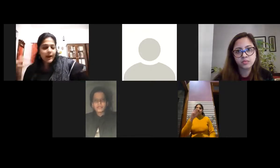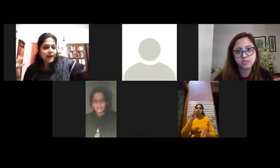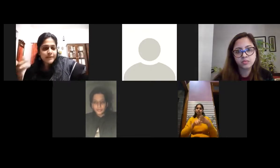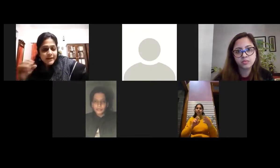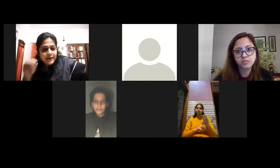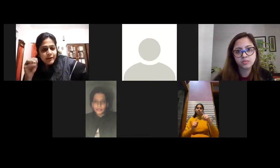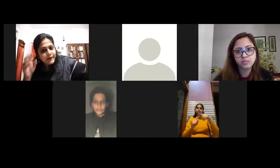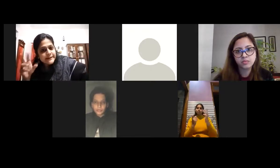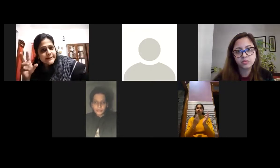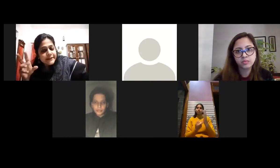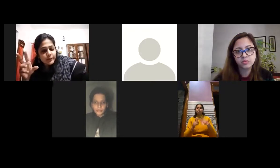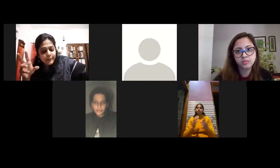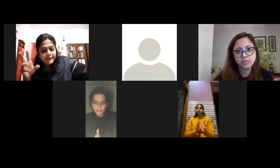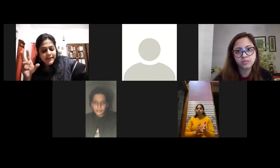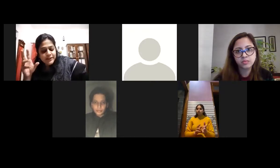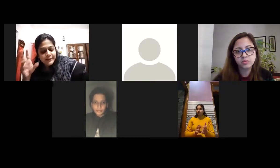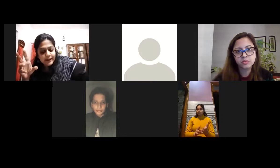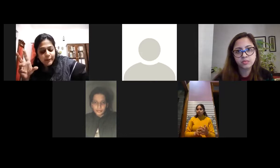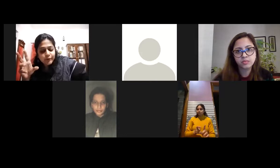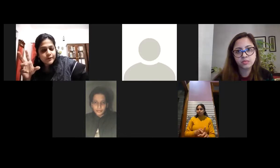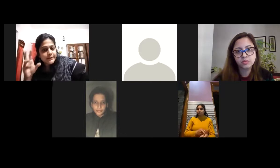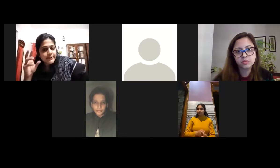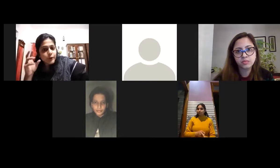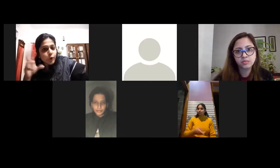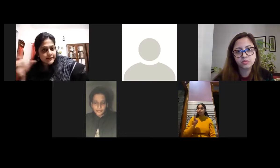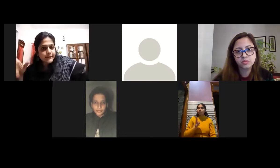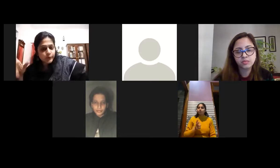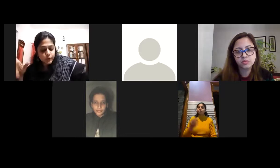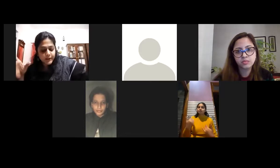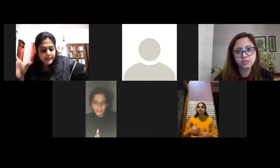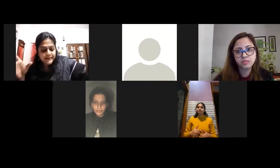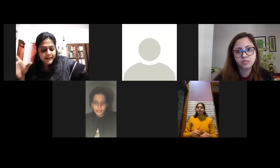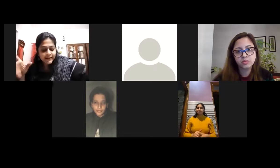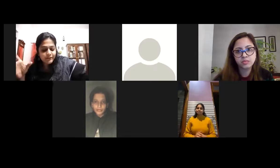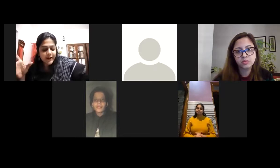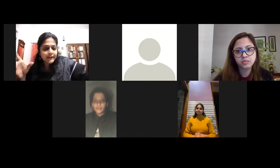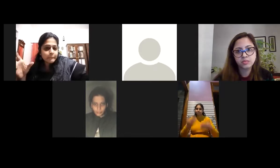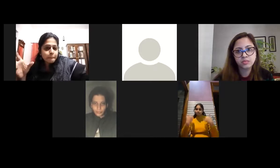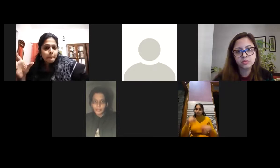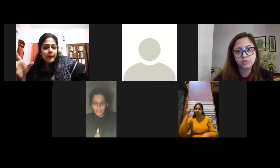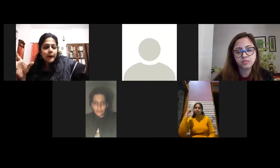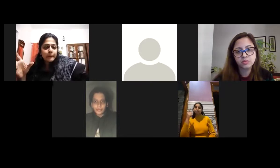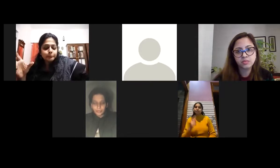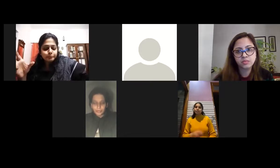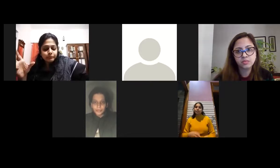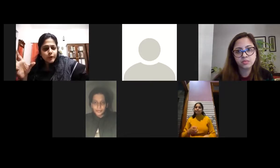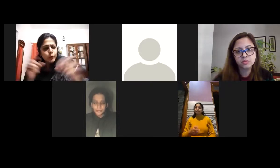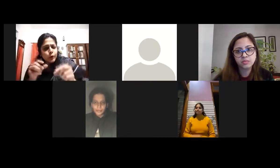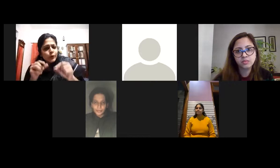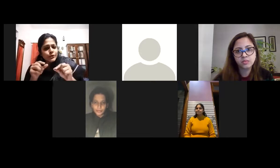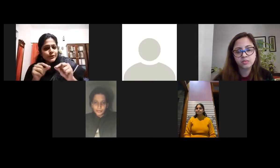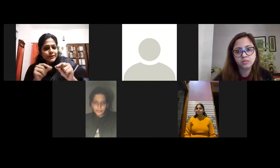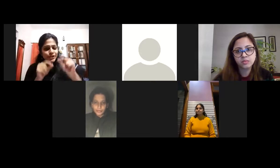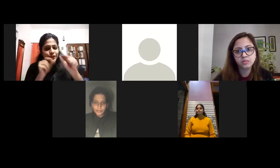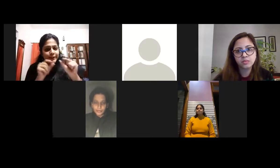So while I was listening to your paper, I was actually thinking about, for instance, Locke's essay on human understanding, and the fact that